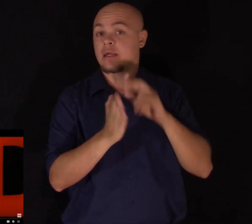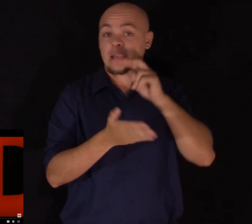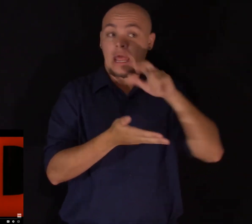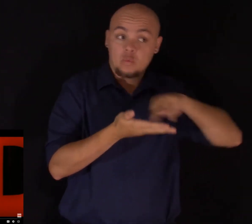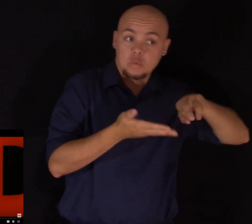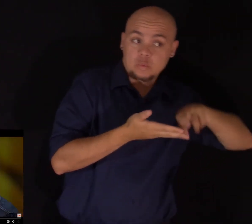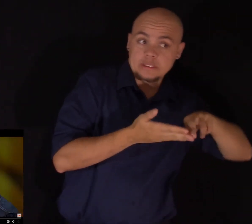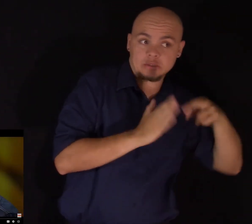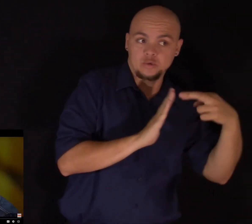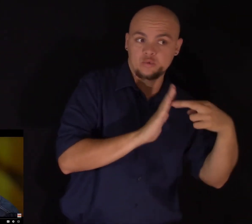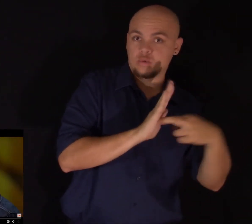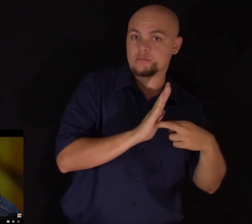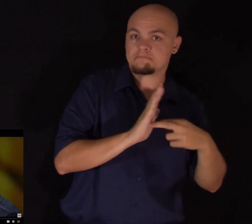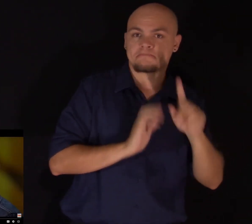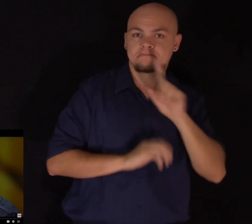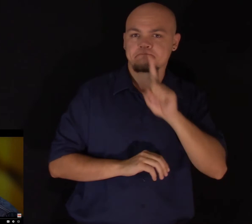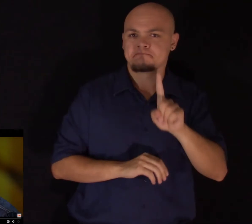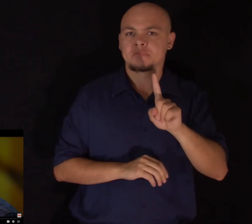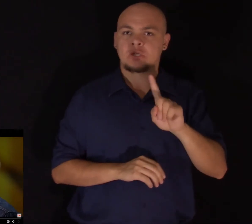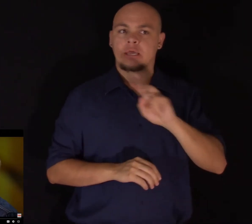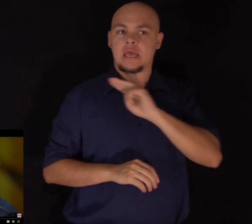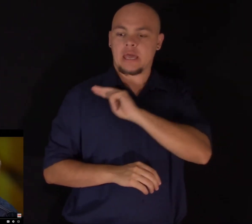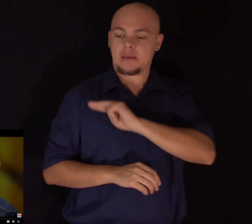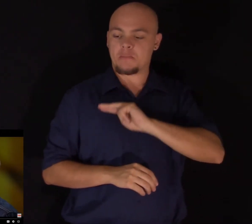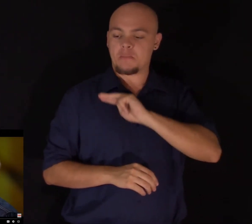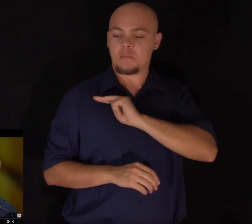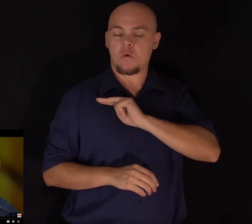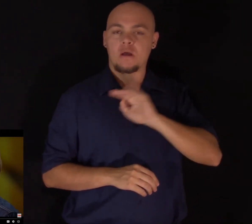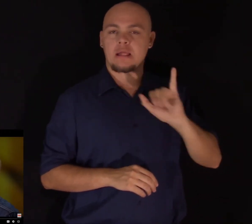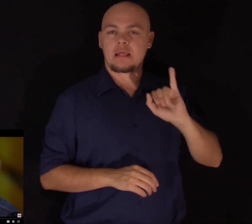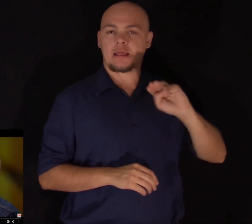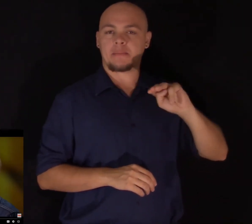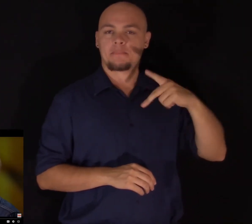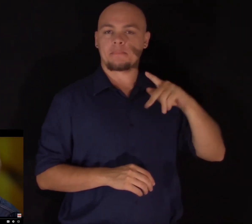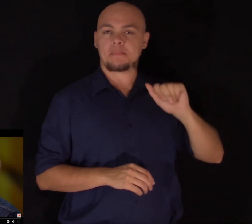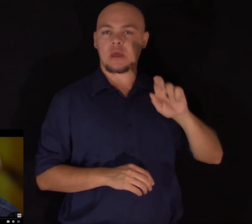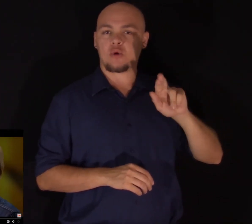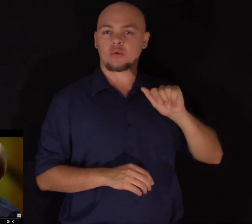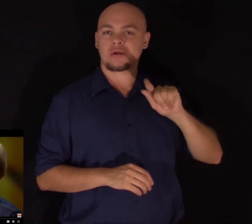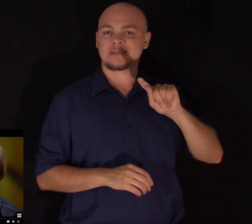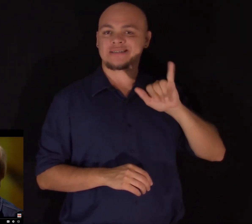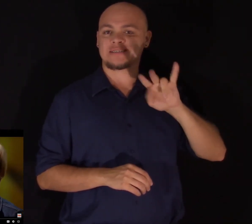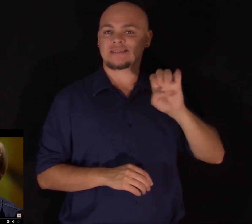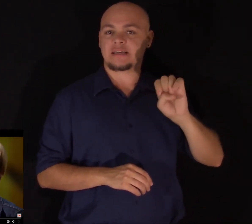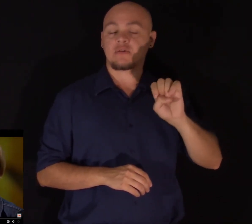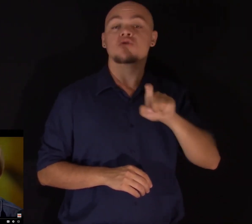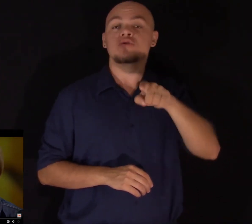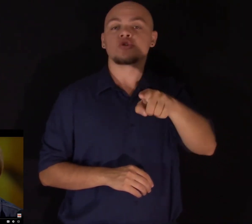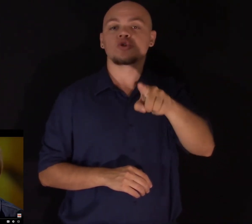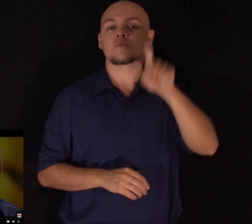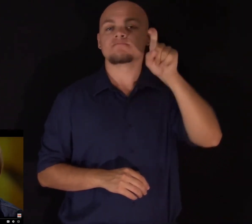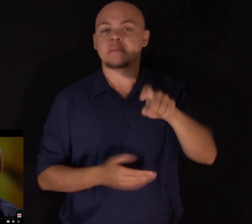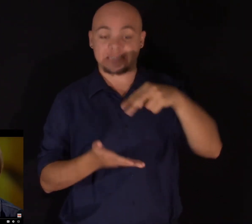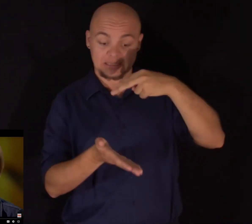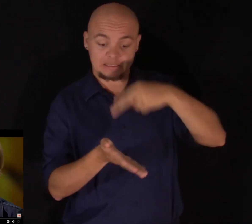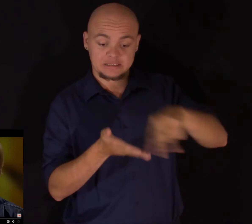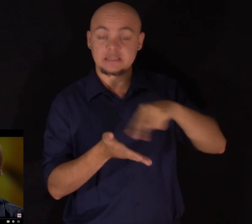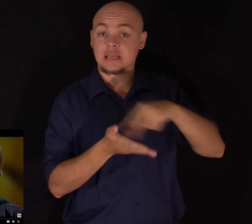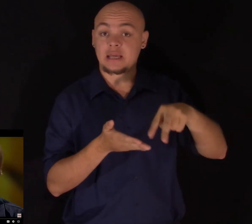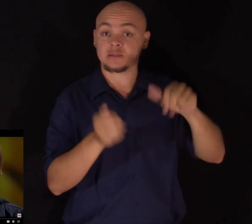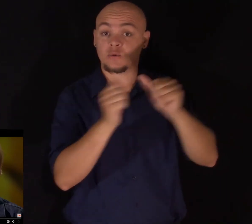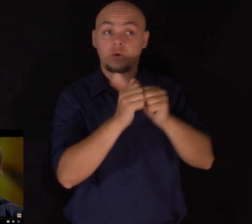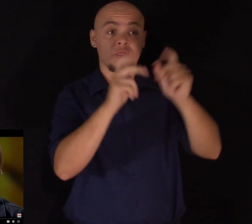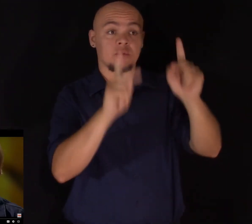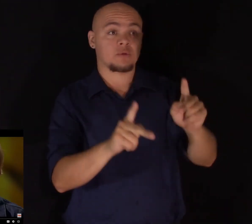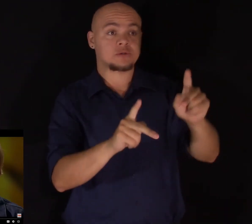rule, but a moral imperative from my upbringing. You gotta dance with the one who brung